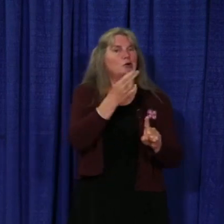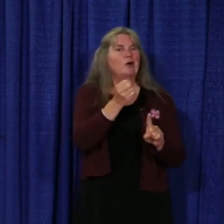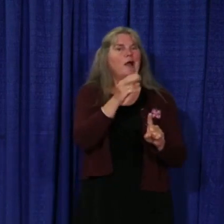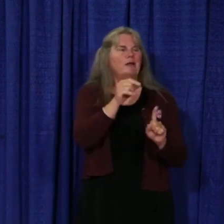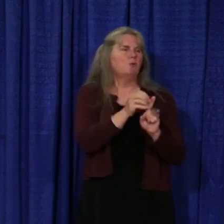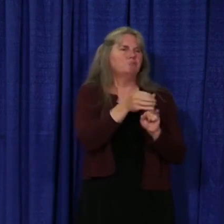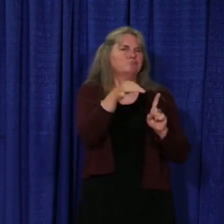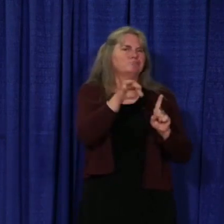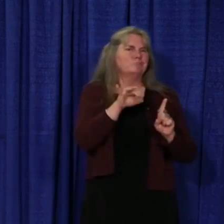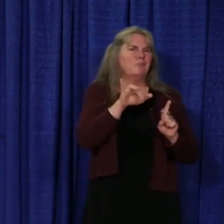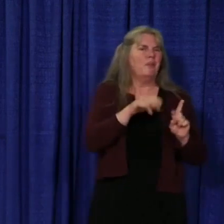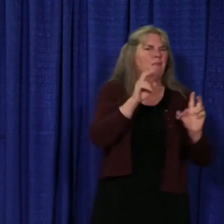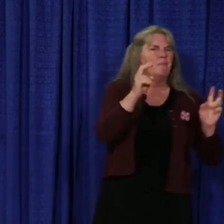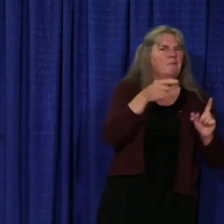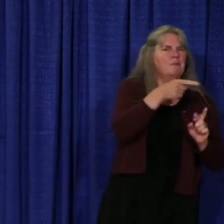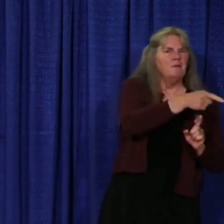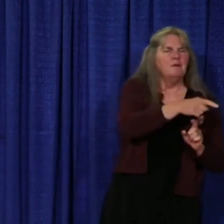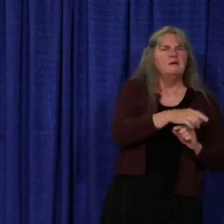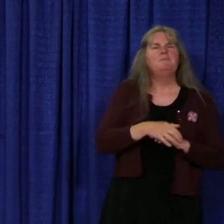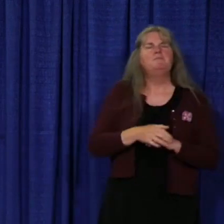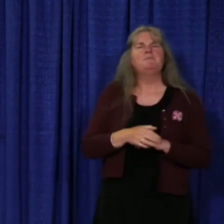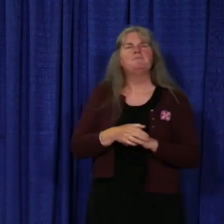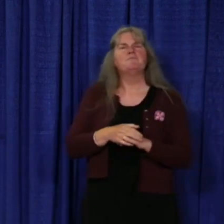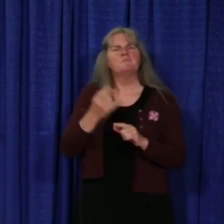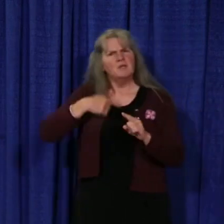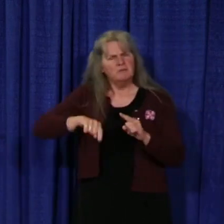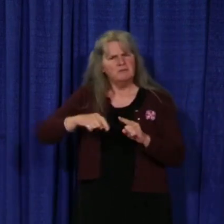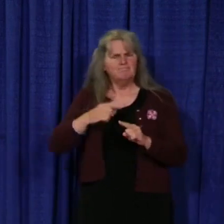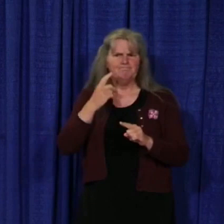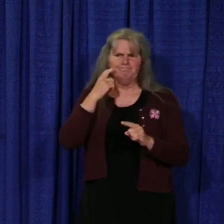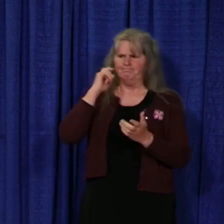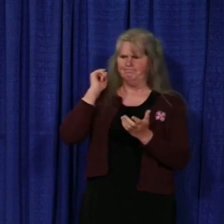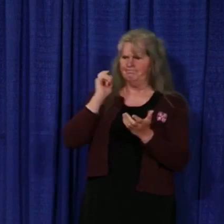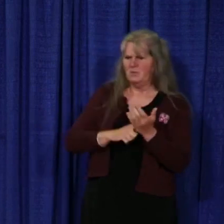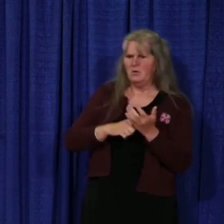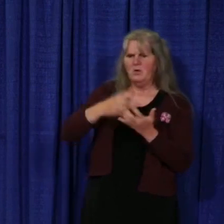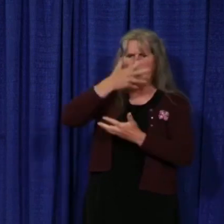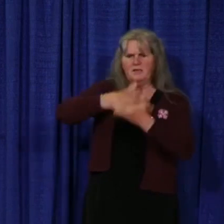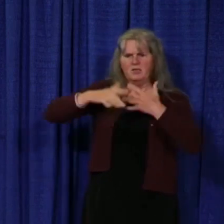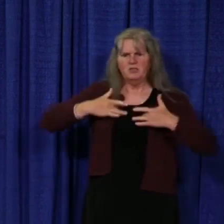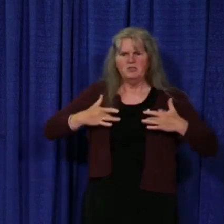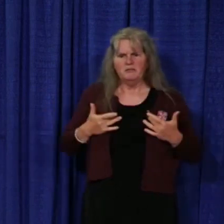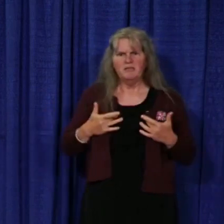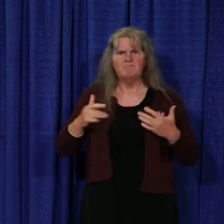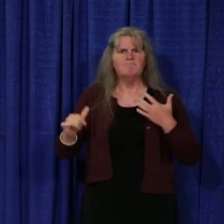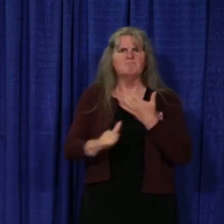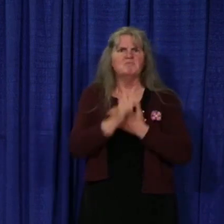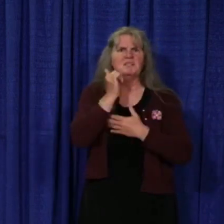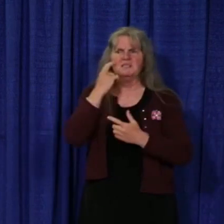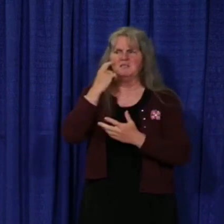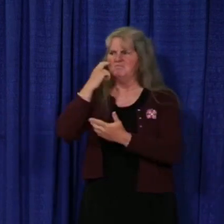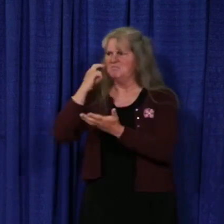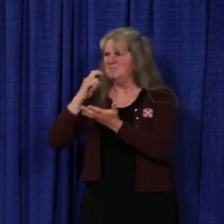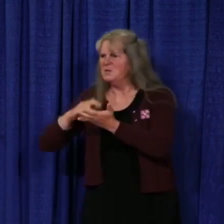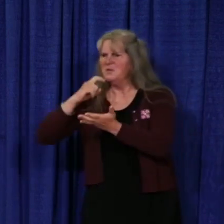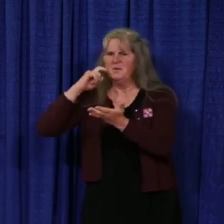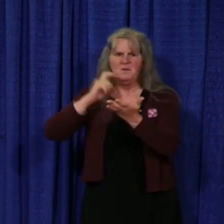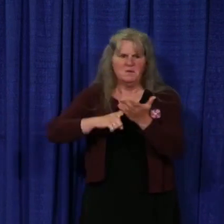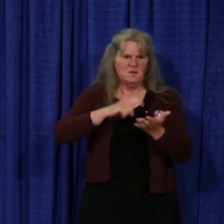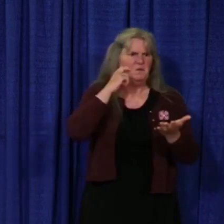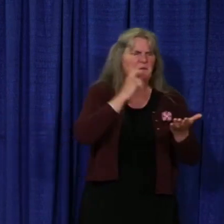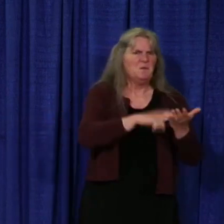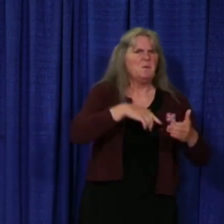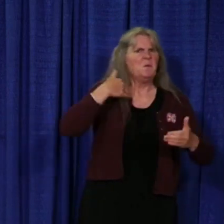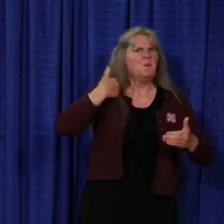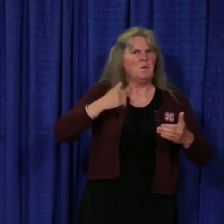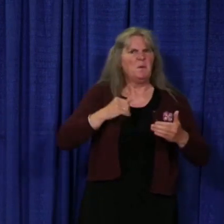expand upon that. We have seen how risky social gatherings can be and have recently seen